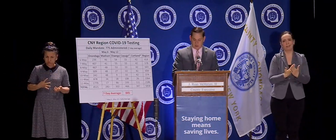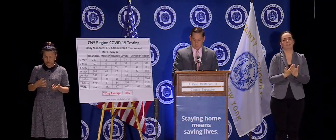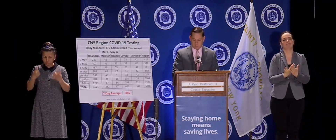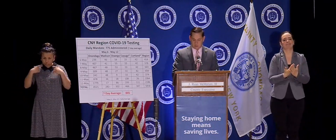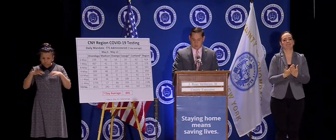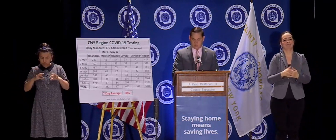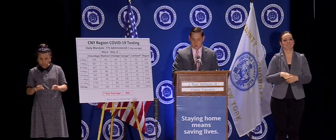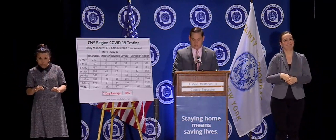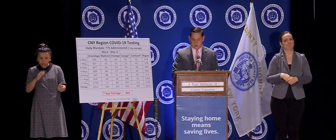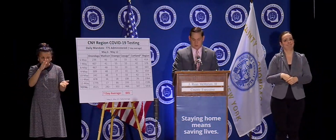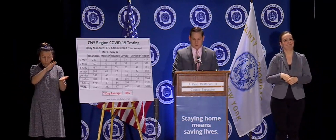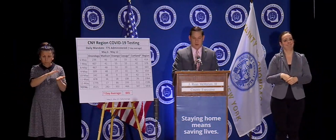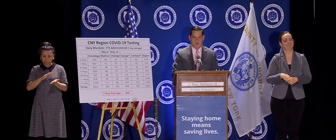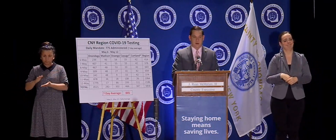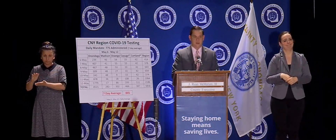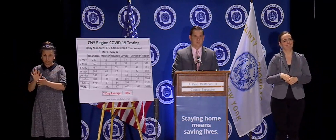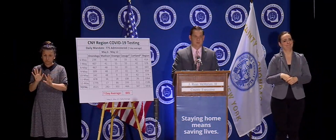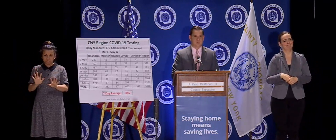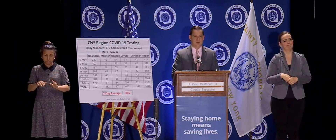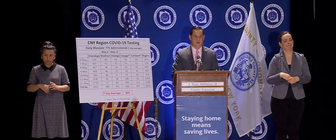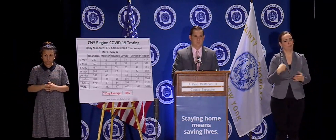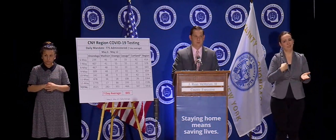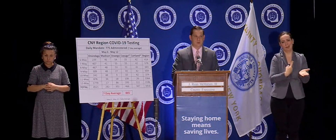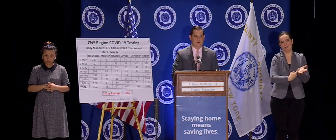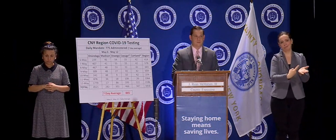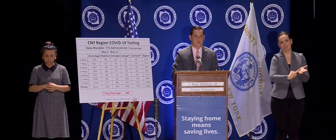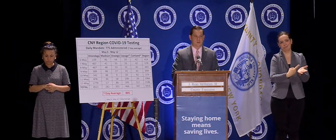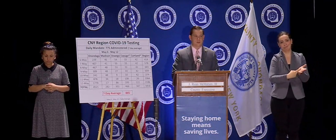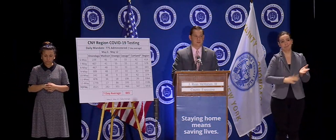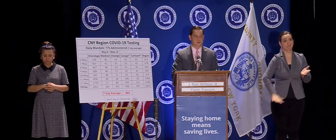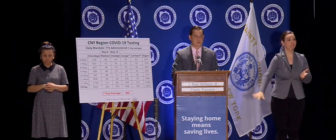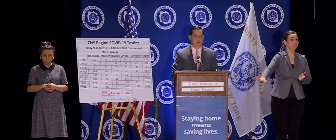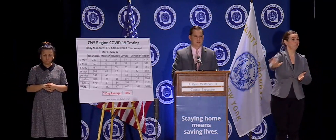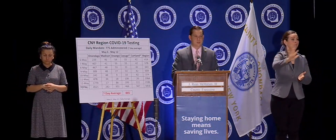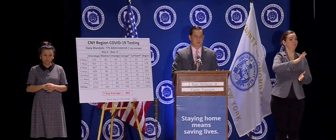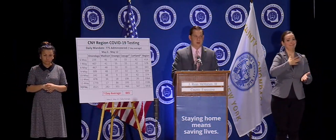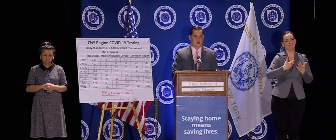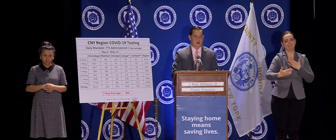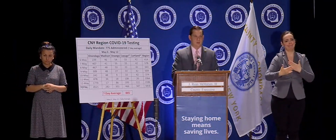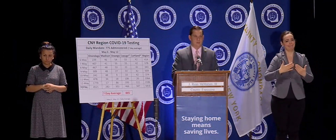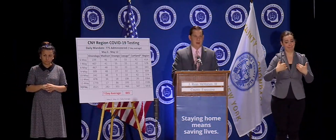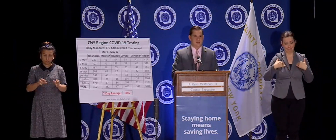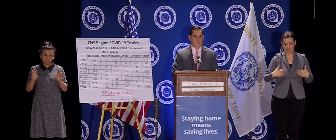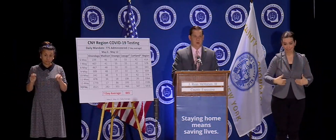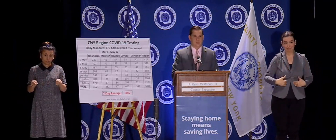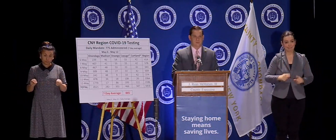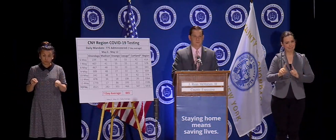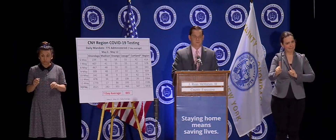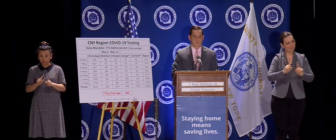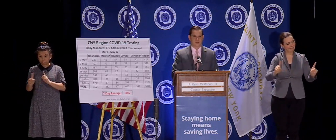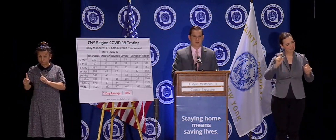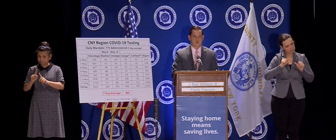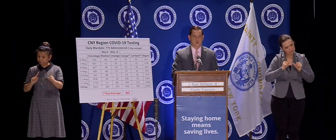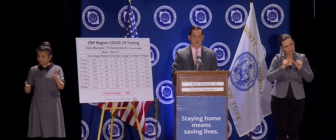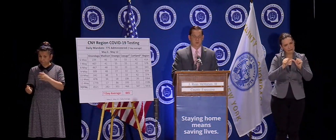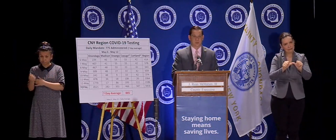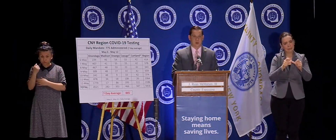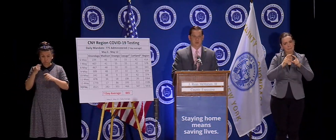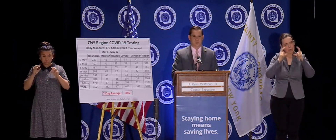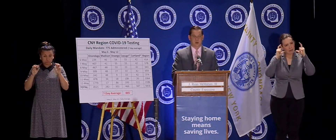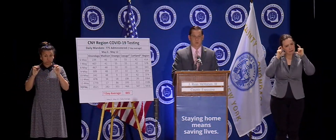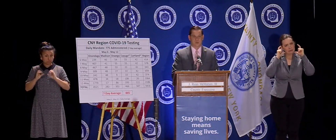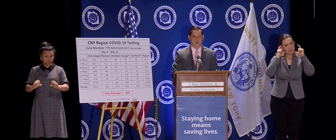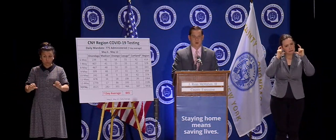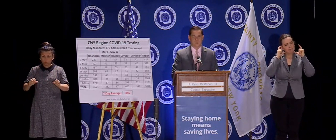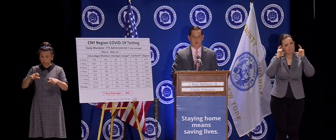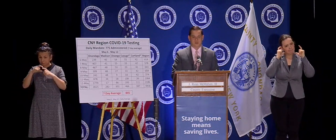Certainly, we continue to talk about it with physical distancing, mask wearing. Certainly going to be a